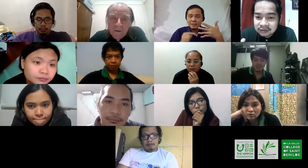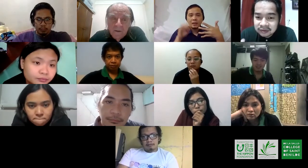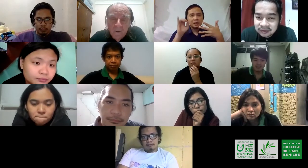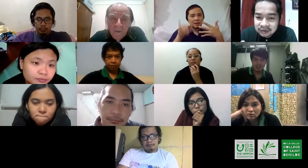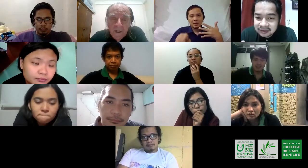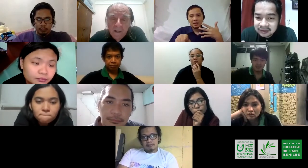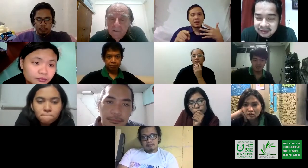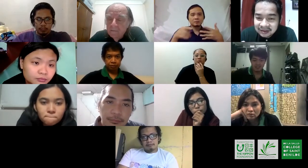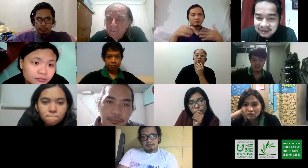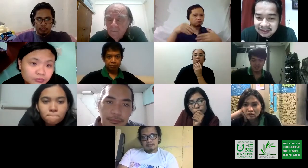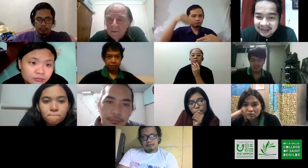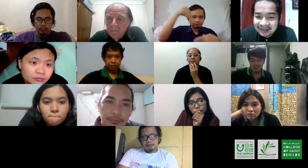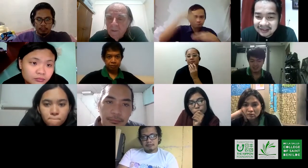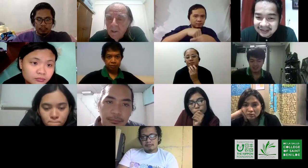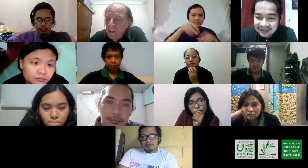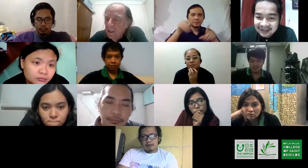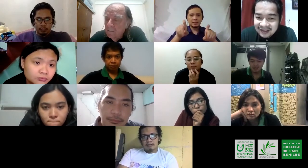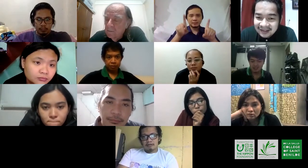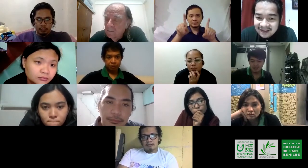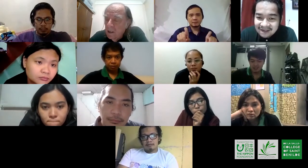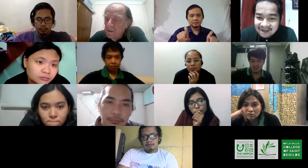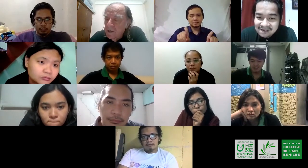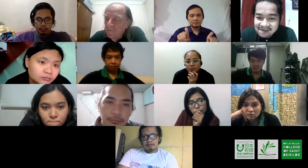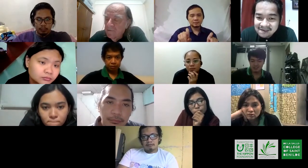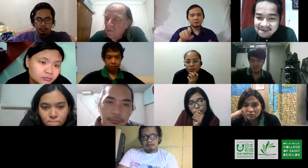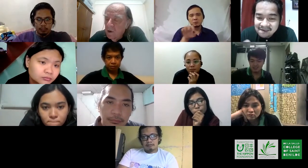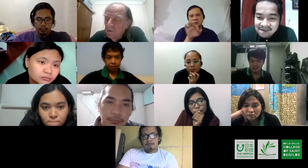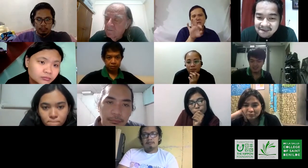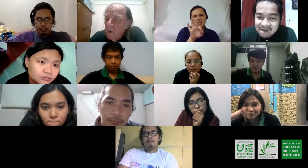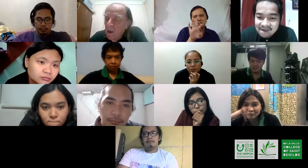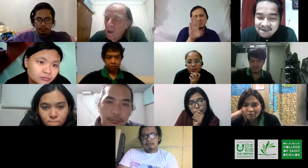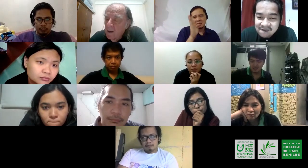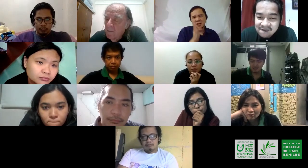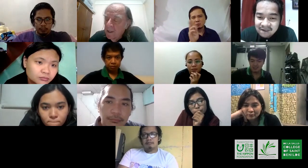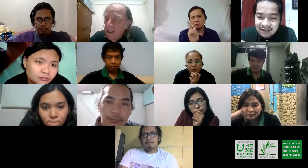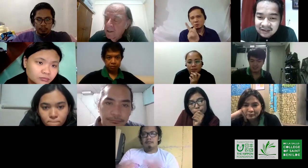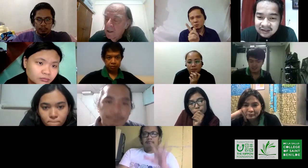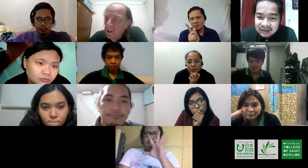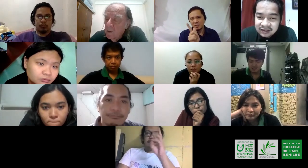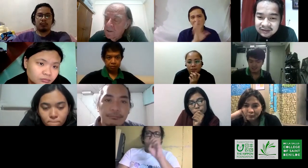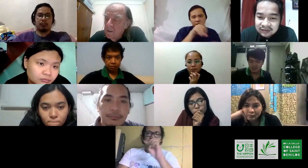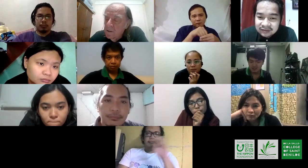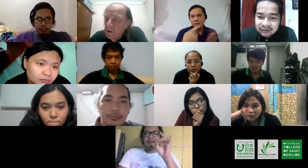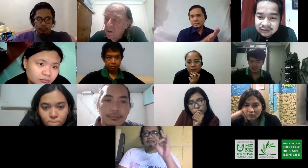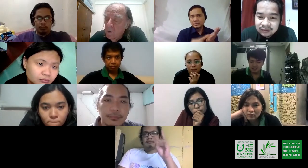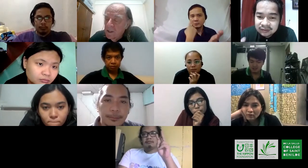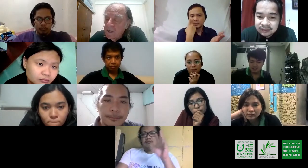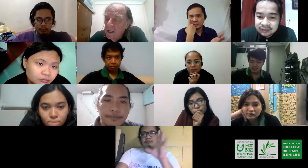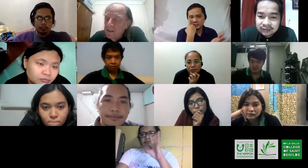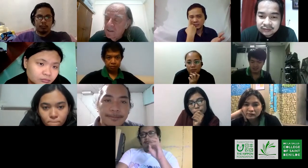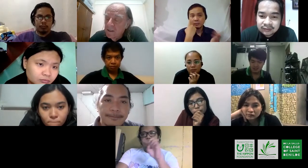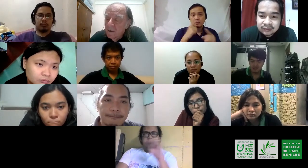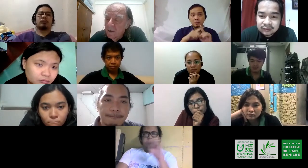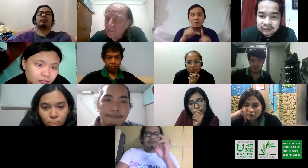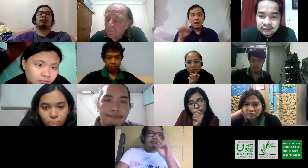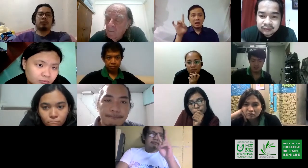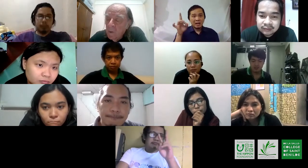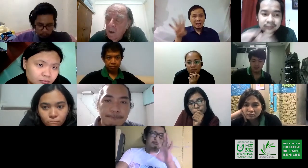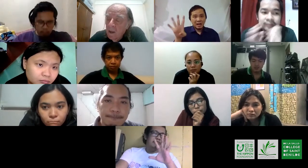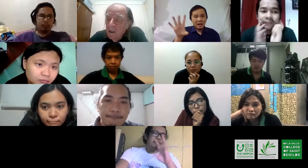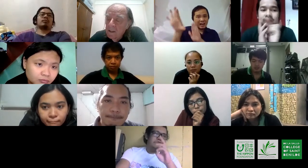one question will be something that I'll see if you know. But 19 questions are the ones I listed